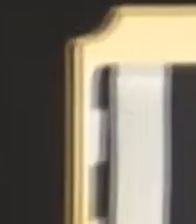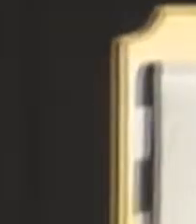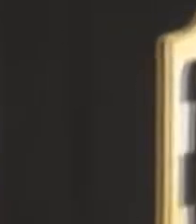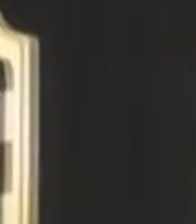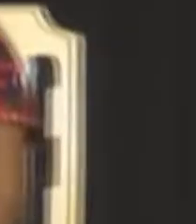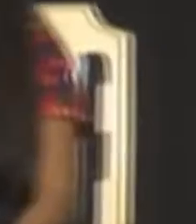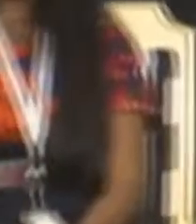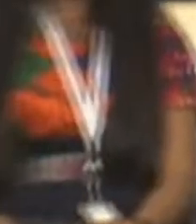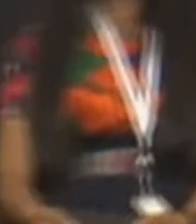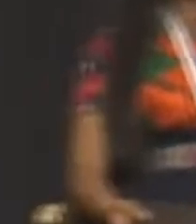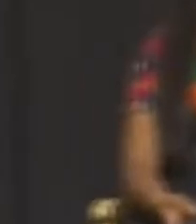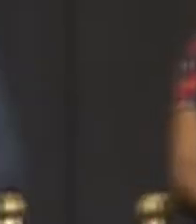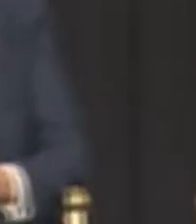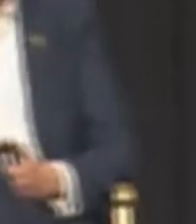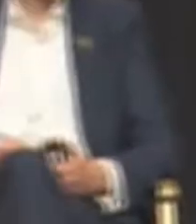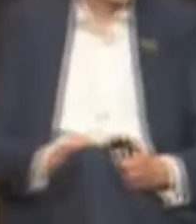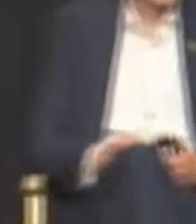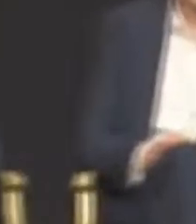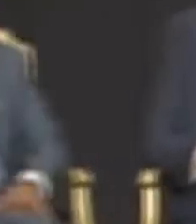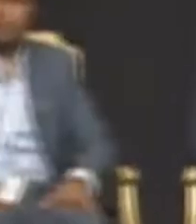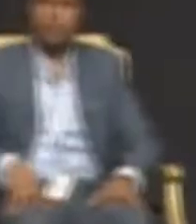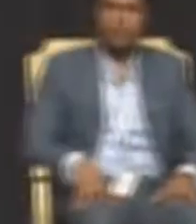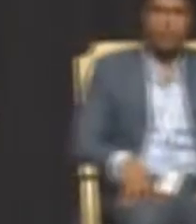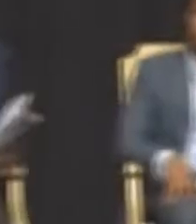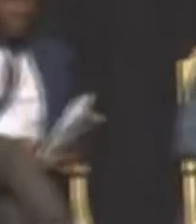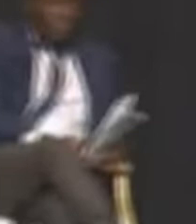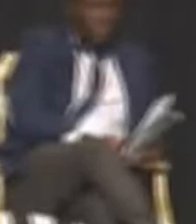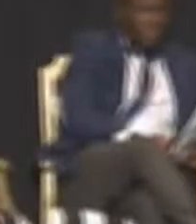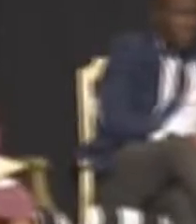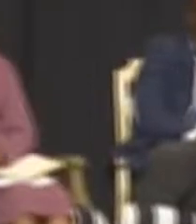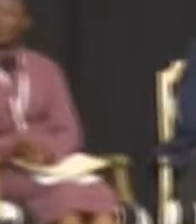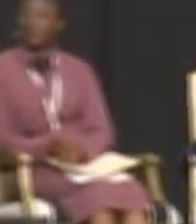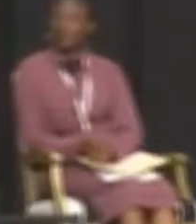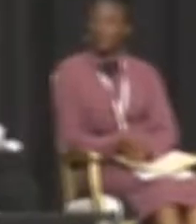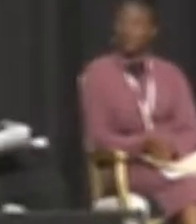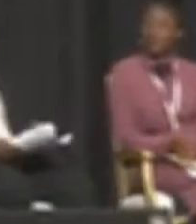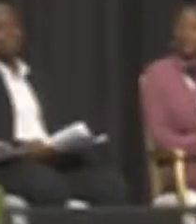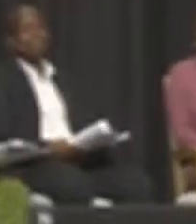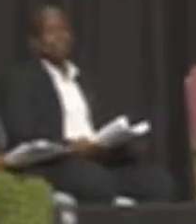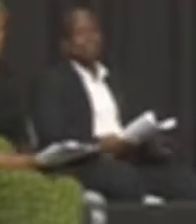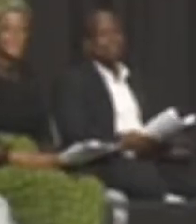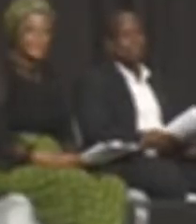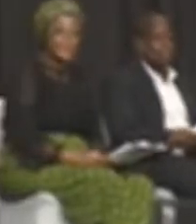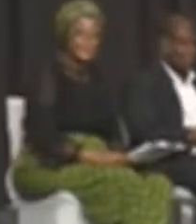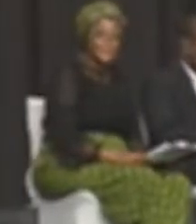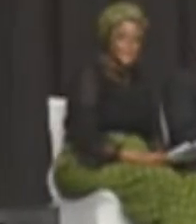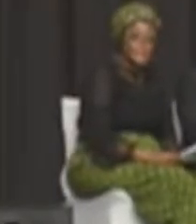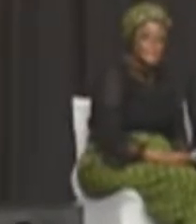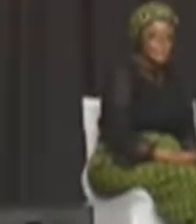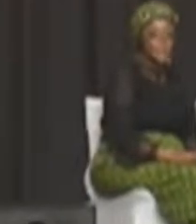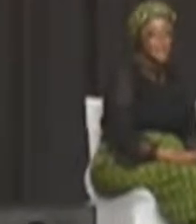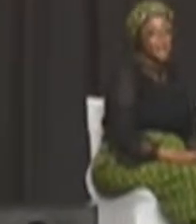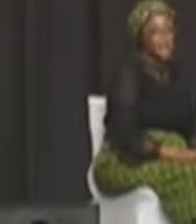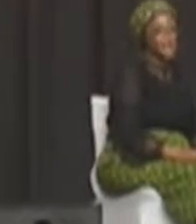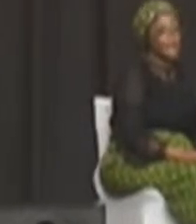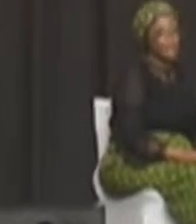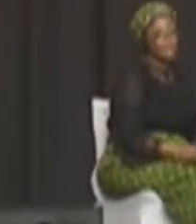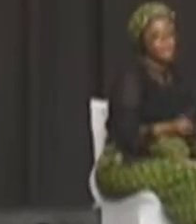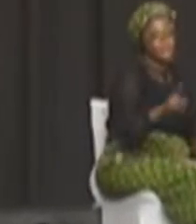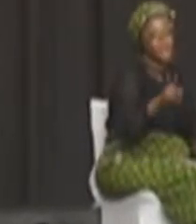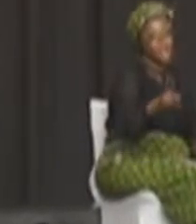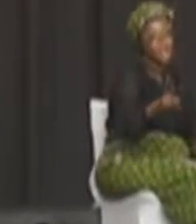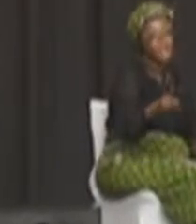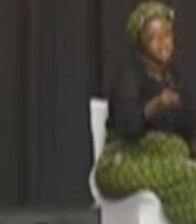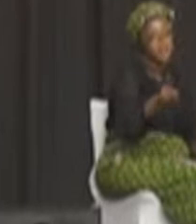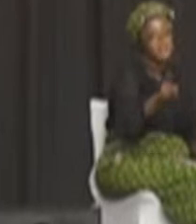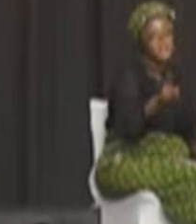the floor. I can see that there are questions on the floor, but unfortunately, I'm going to have to decline taking them. I've